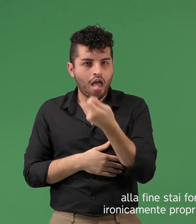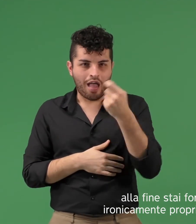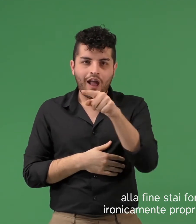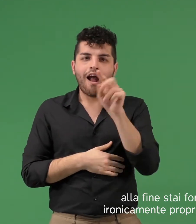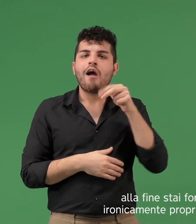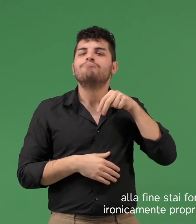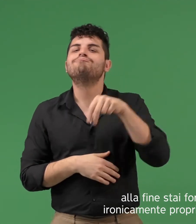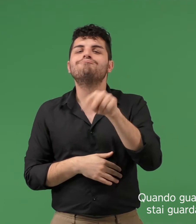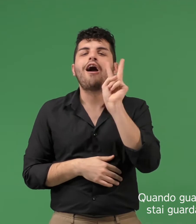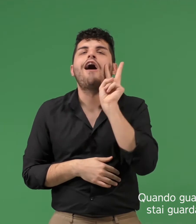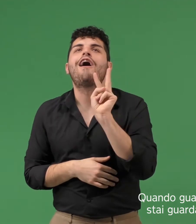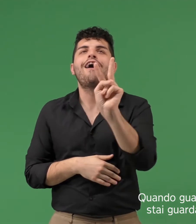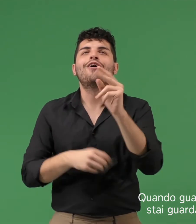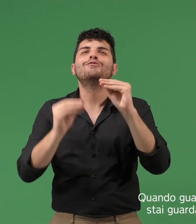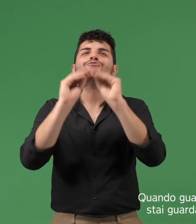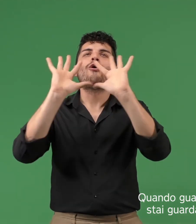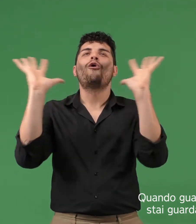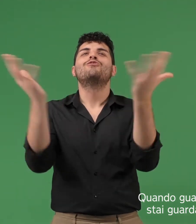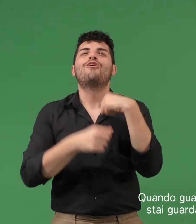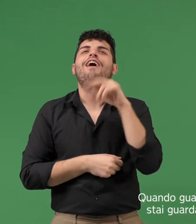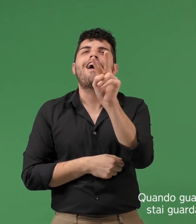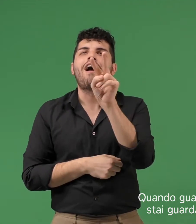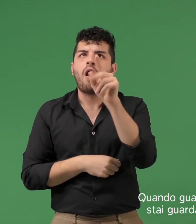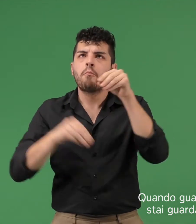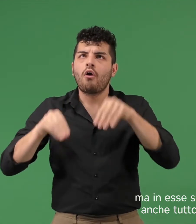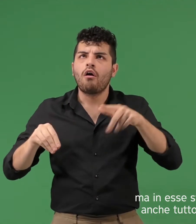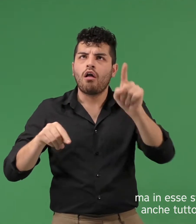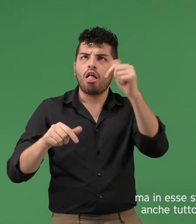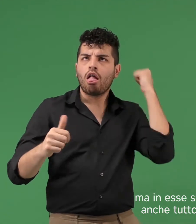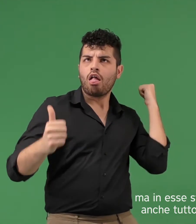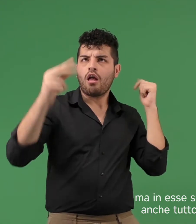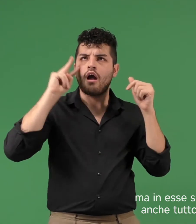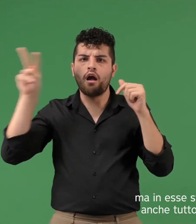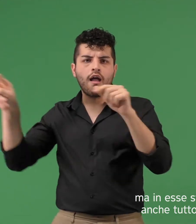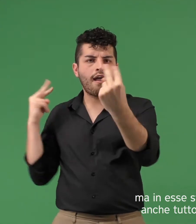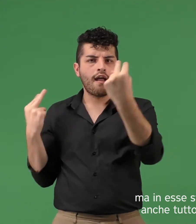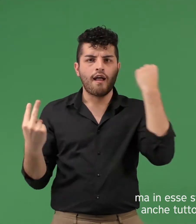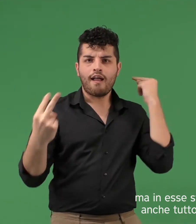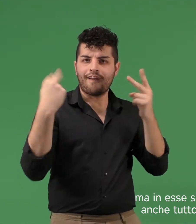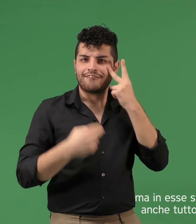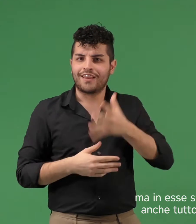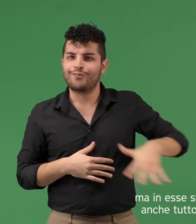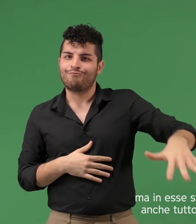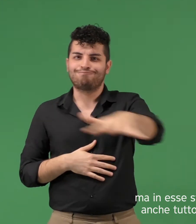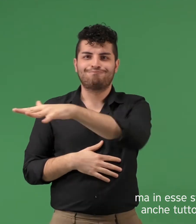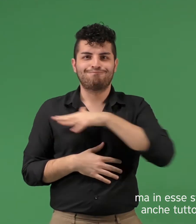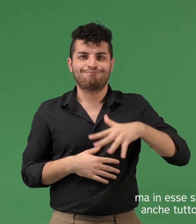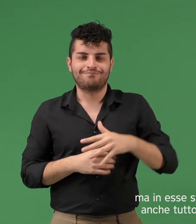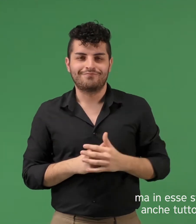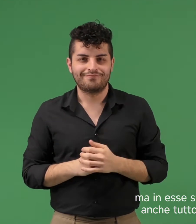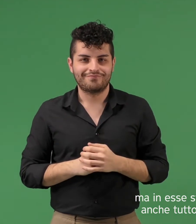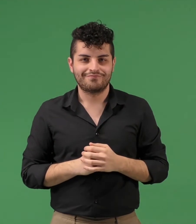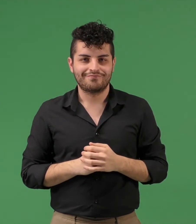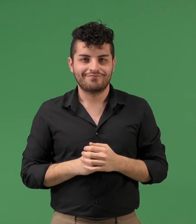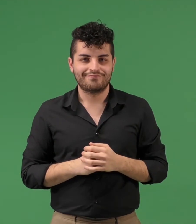ironically really highlighting the architecture. When you're looking at the sculptures, you're seeing the works, but you're really seeing the space around it